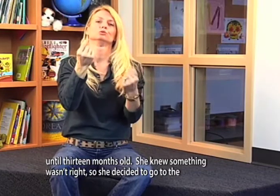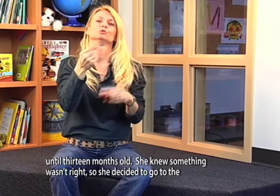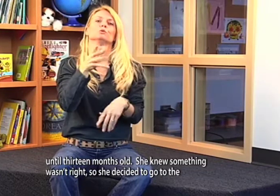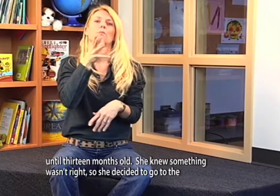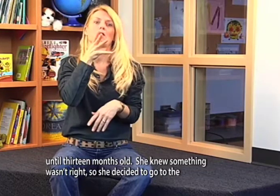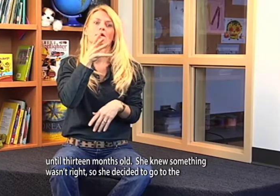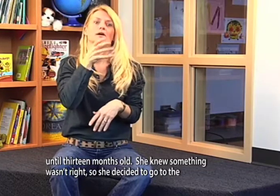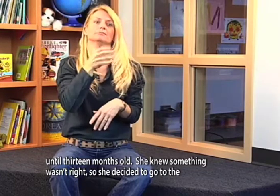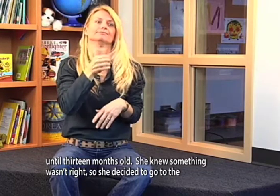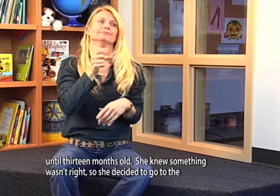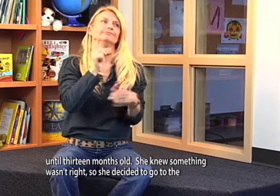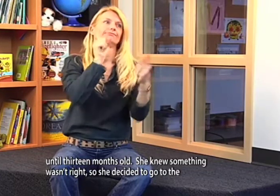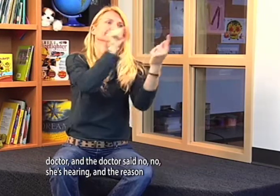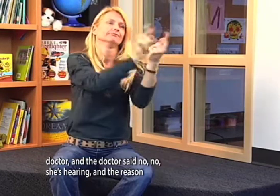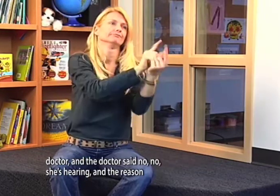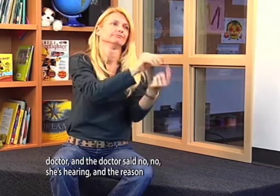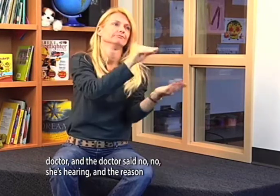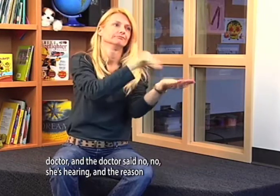wasn't right, so she decided to go to the doctor.